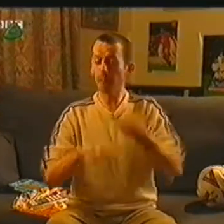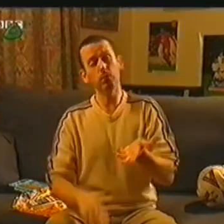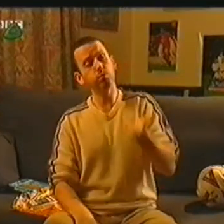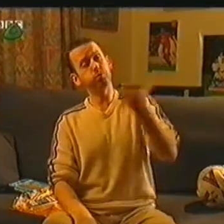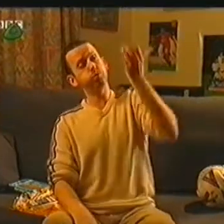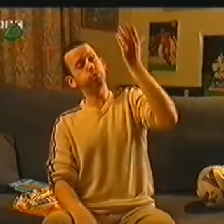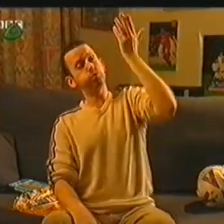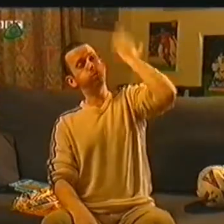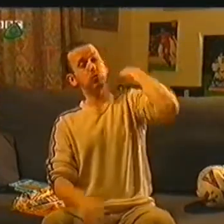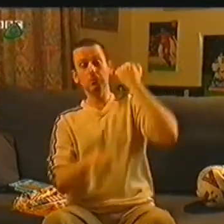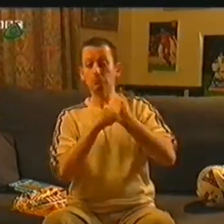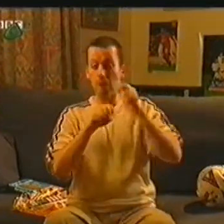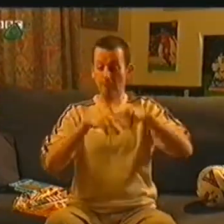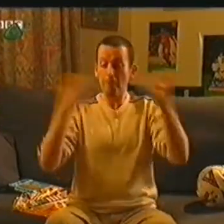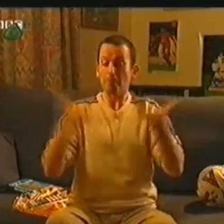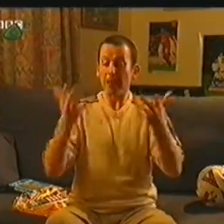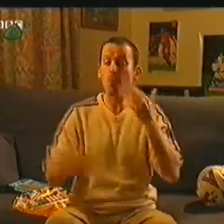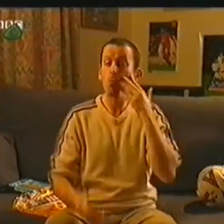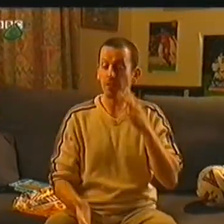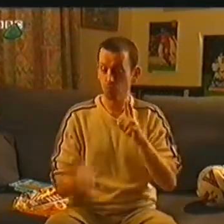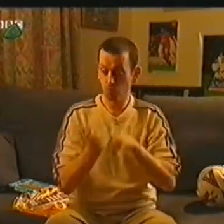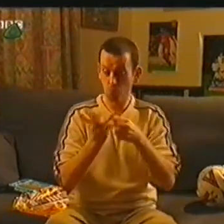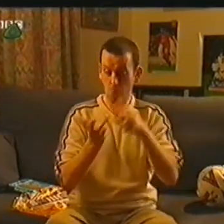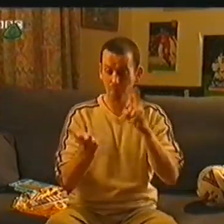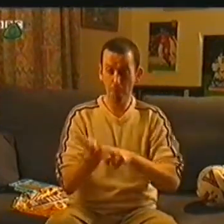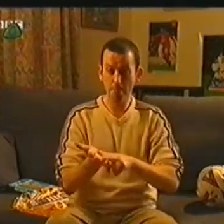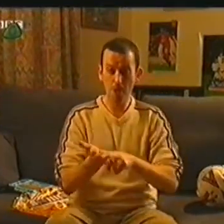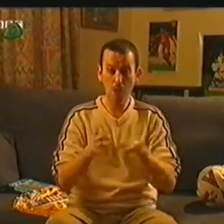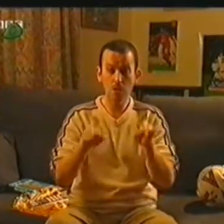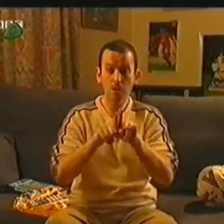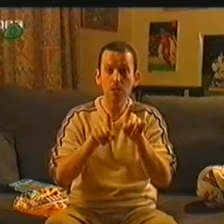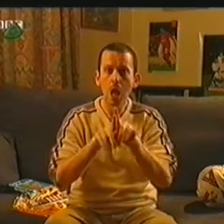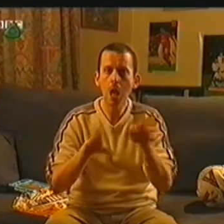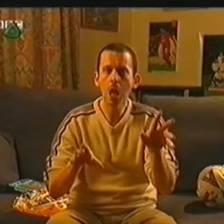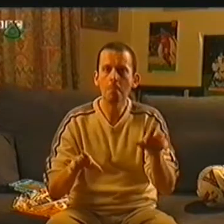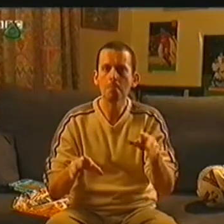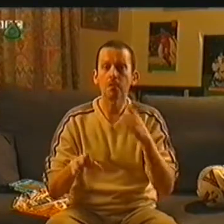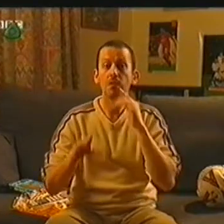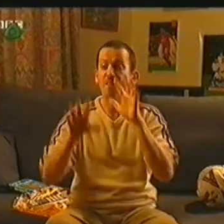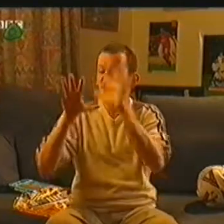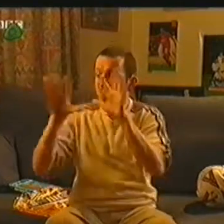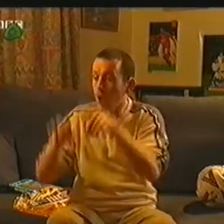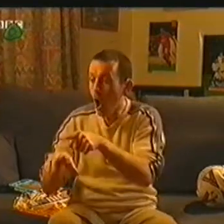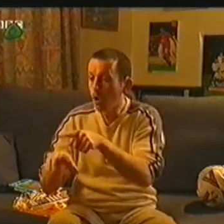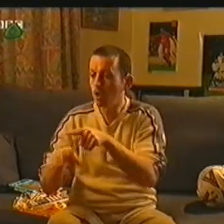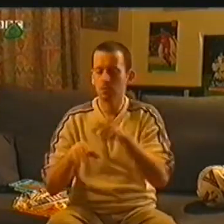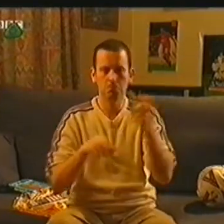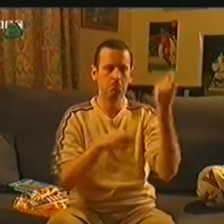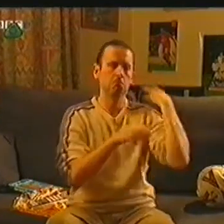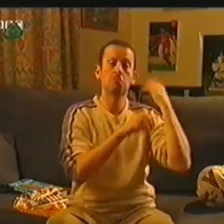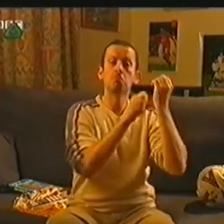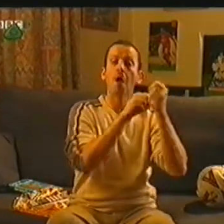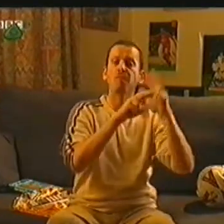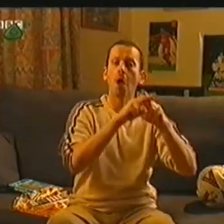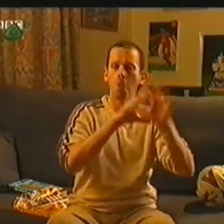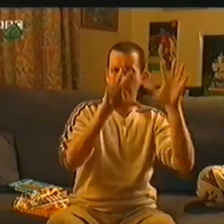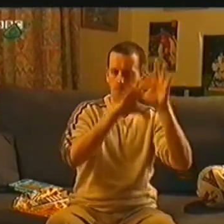history repeating itself. It was Jim's first inter-school match, and down came the fog. November it was